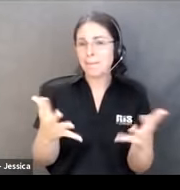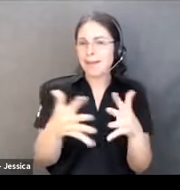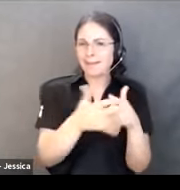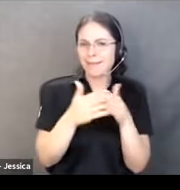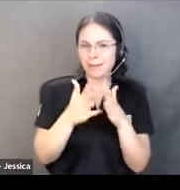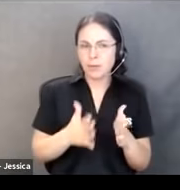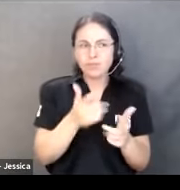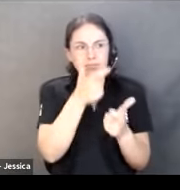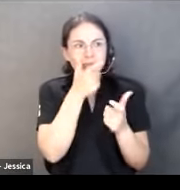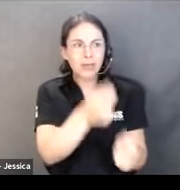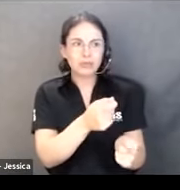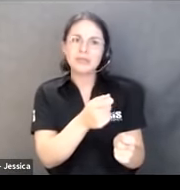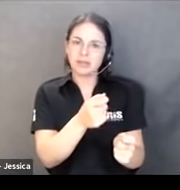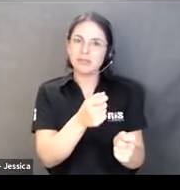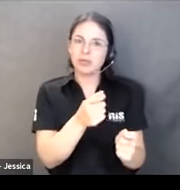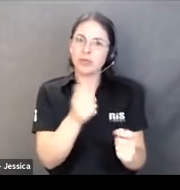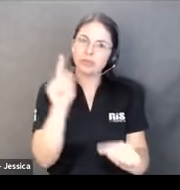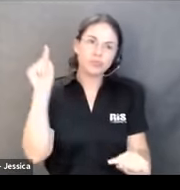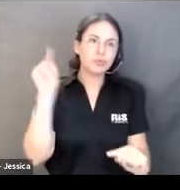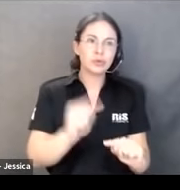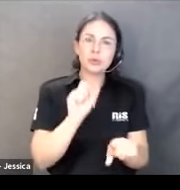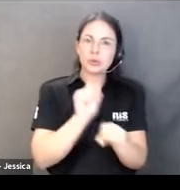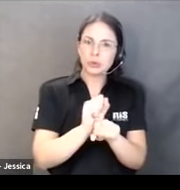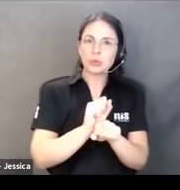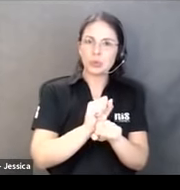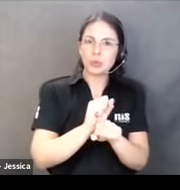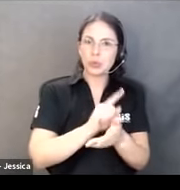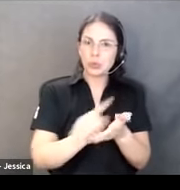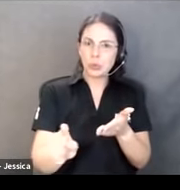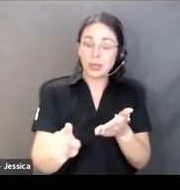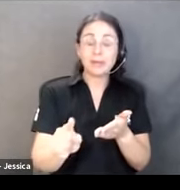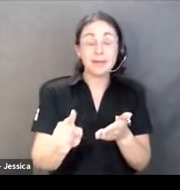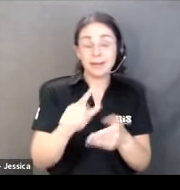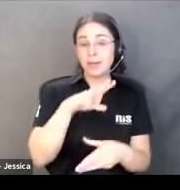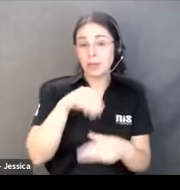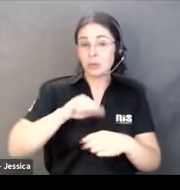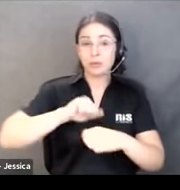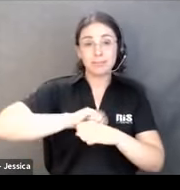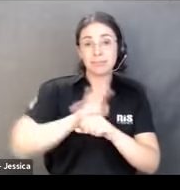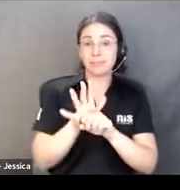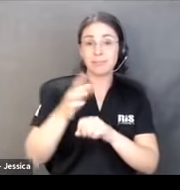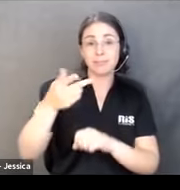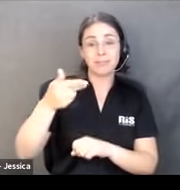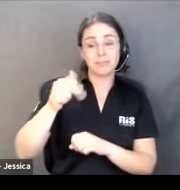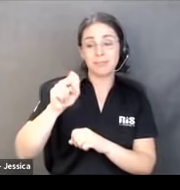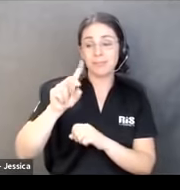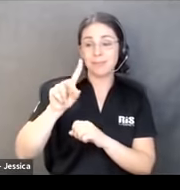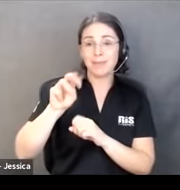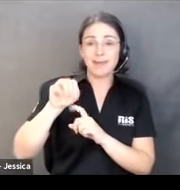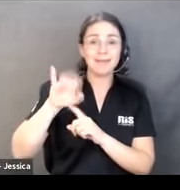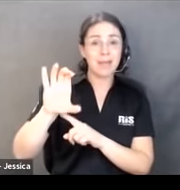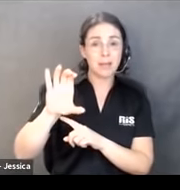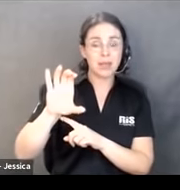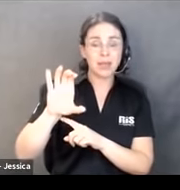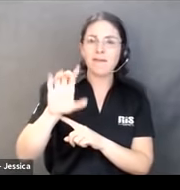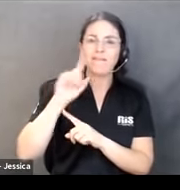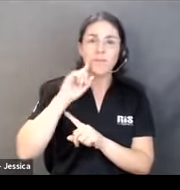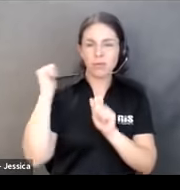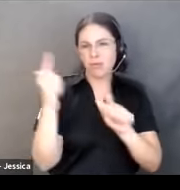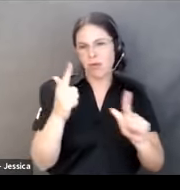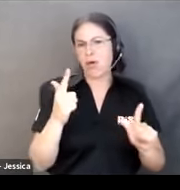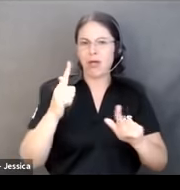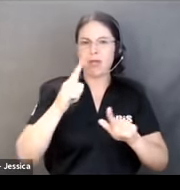this, especially coming out of the pandemic. People of all ages, but especially, I think, young people who are already